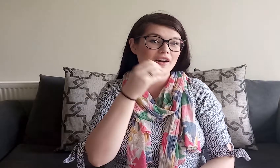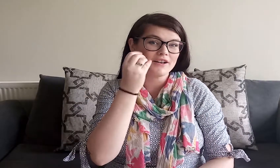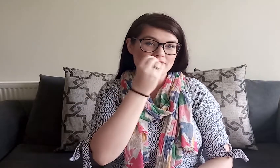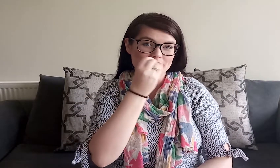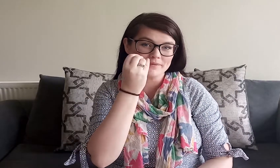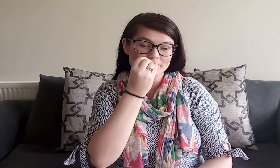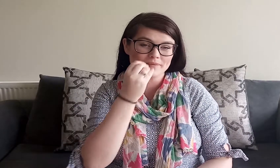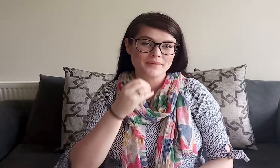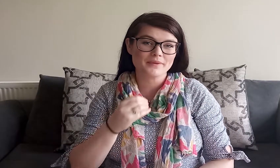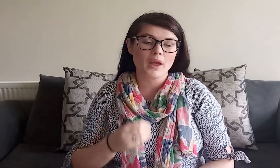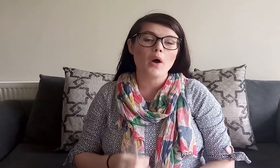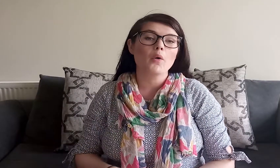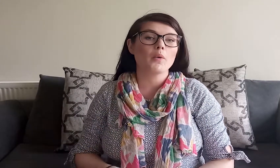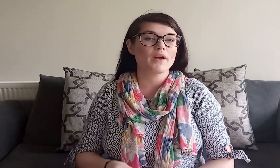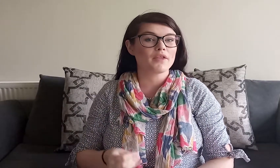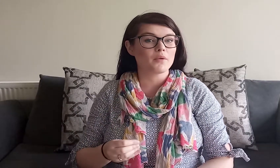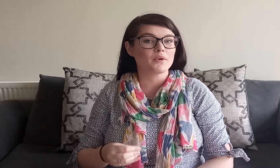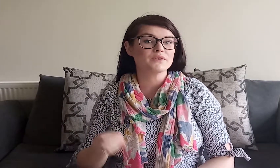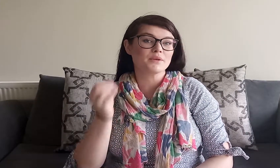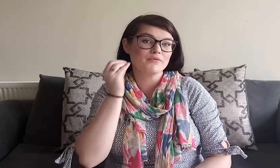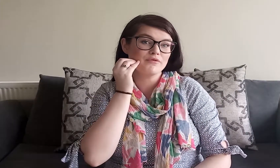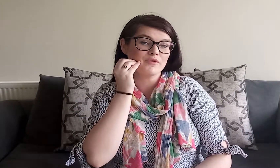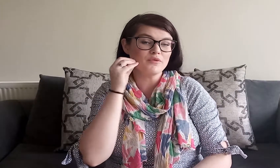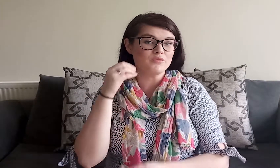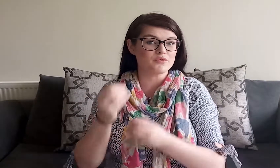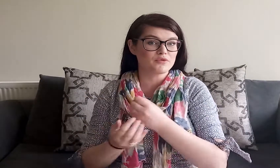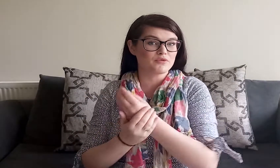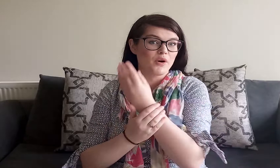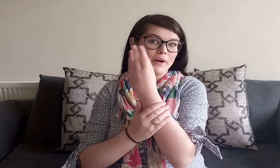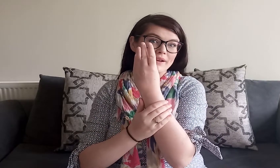garden where there was some food growing.